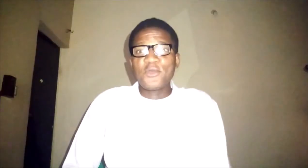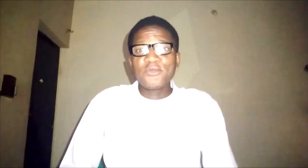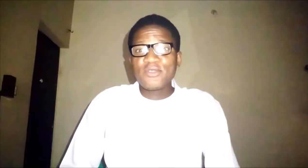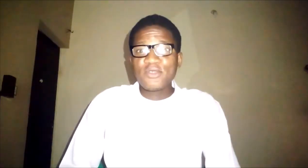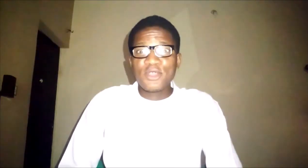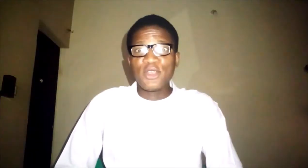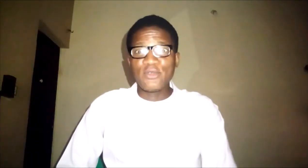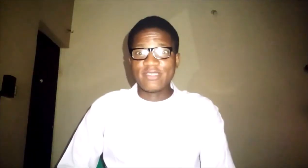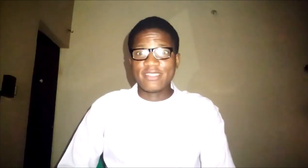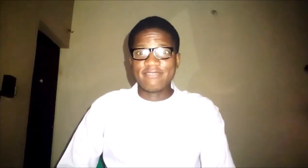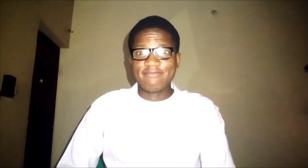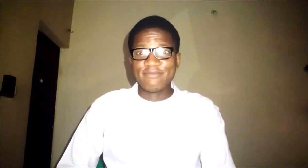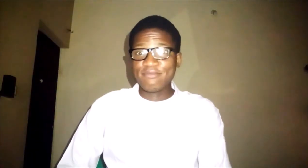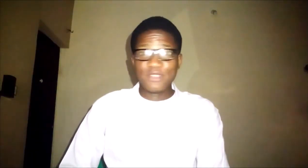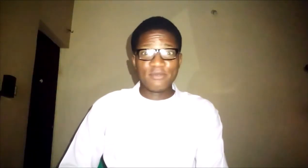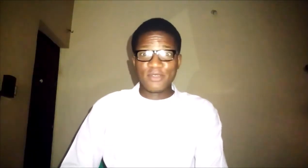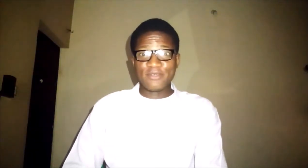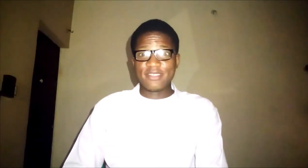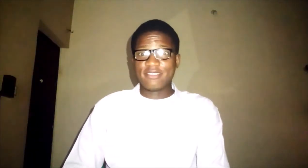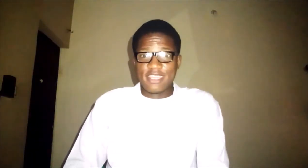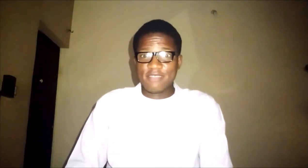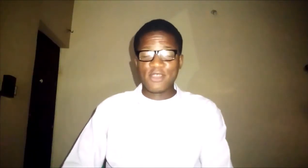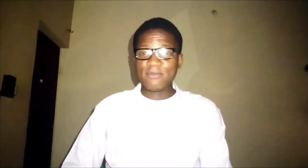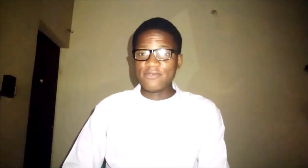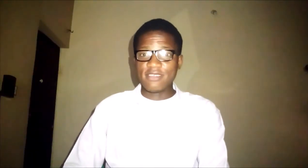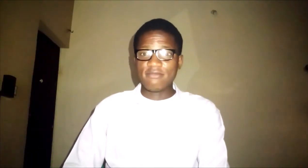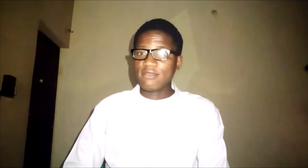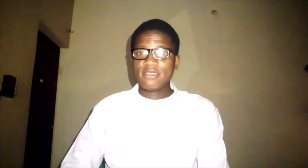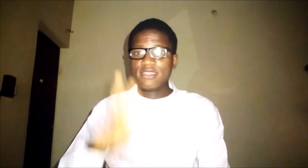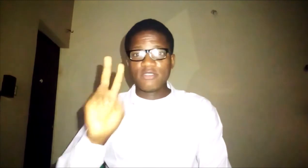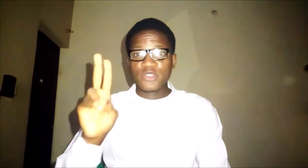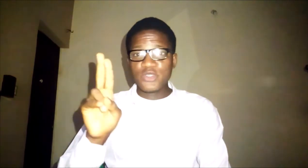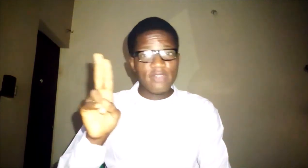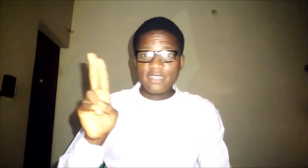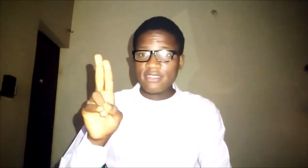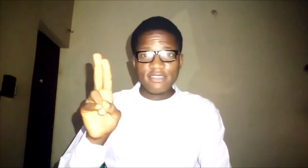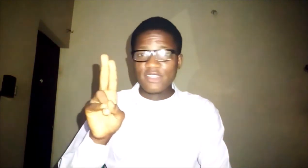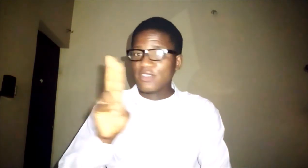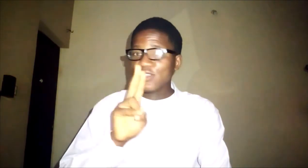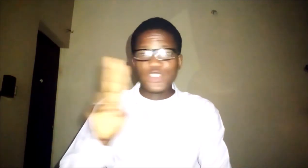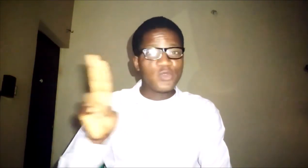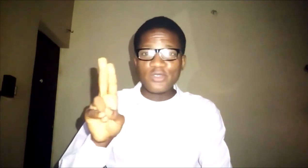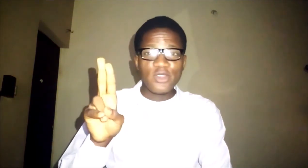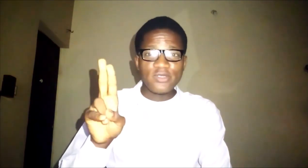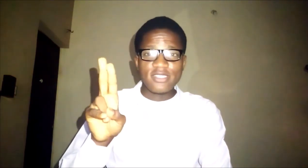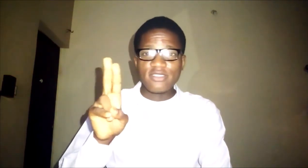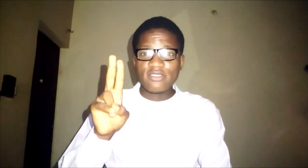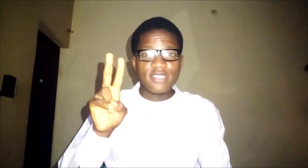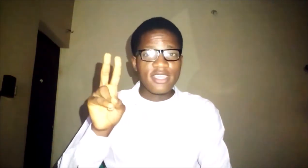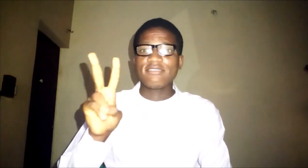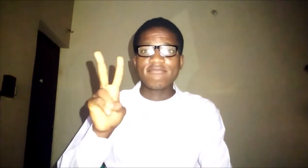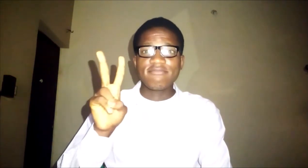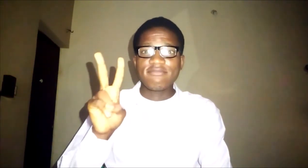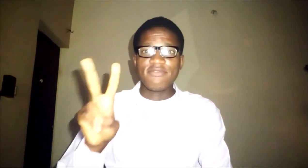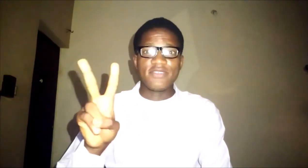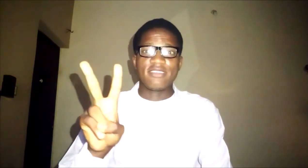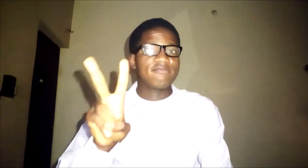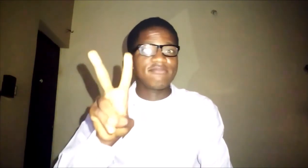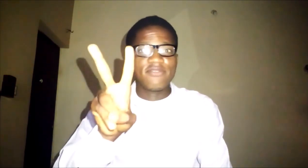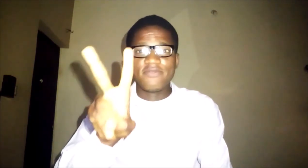Don't close it. Don't close it, and it becomes V. This was U, right? Don't close it. Just say V. V.